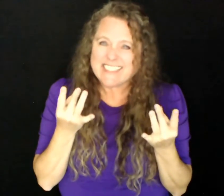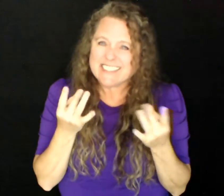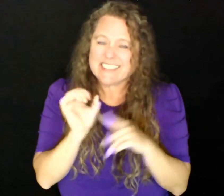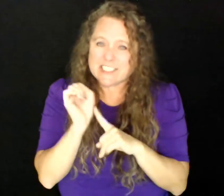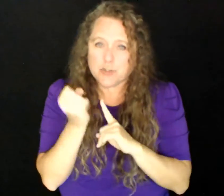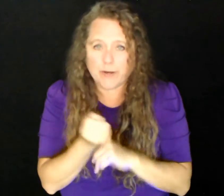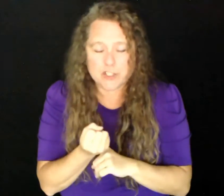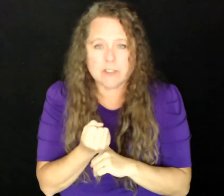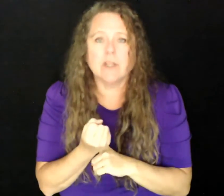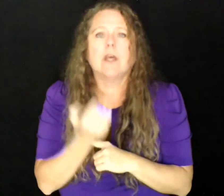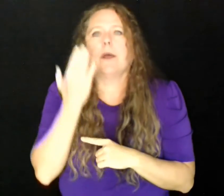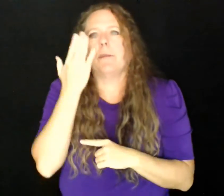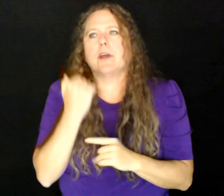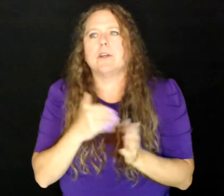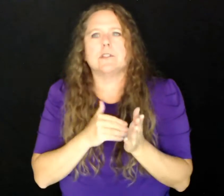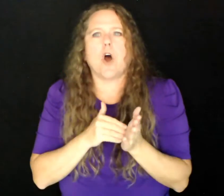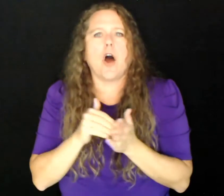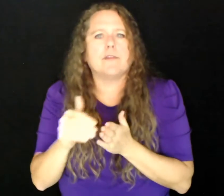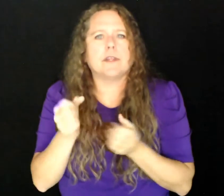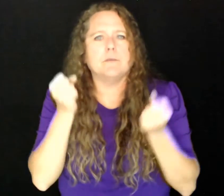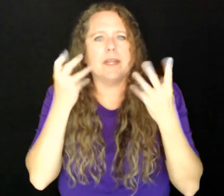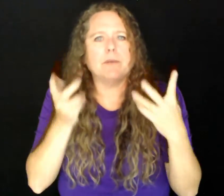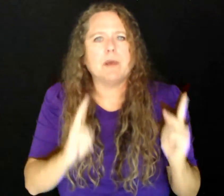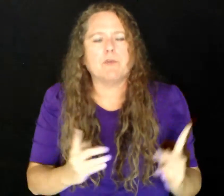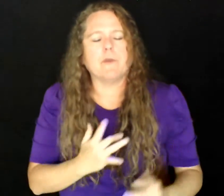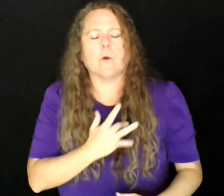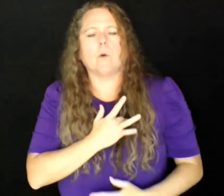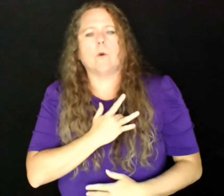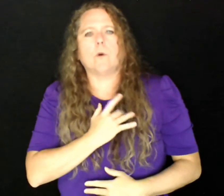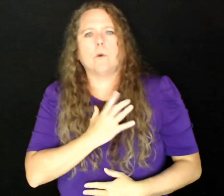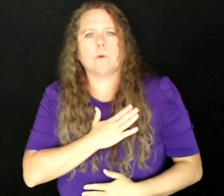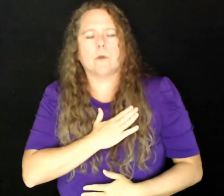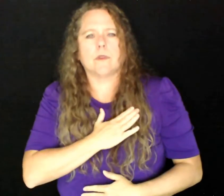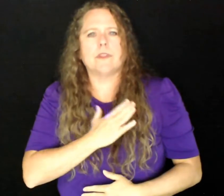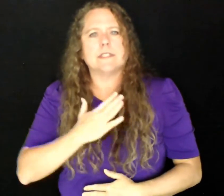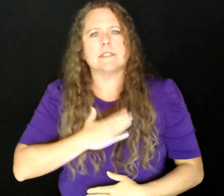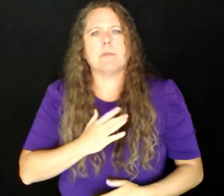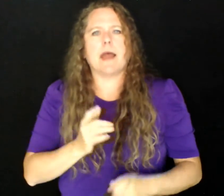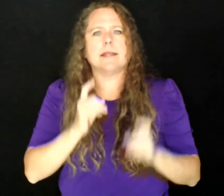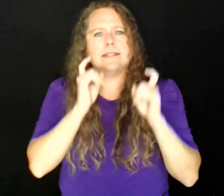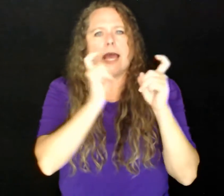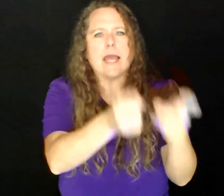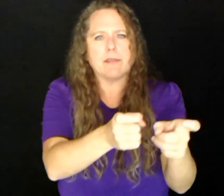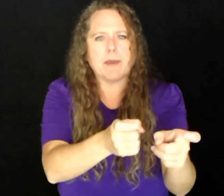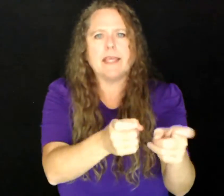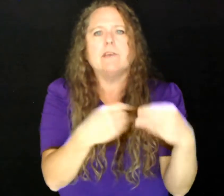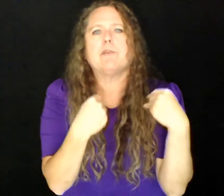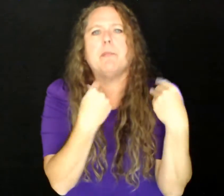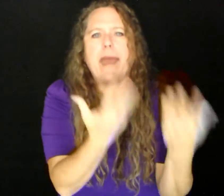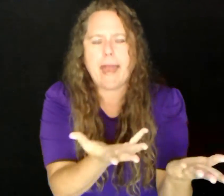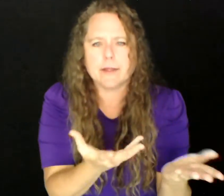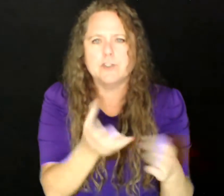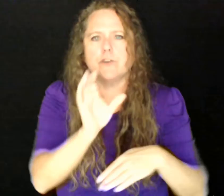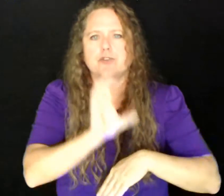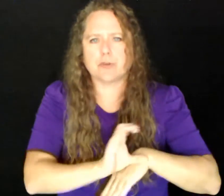touchy situation because often many people feel, oh, this is my tithe, my gift back to the